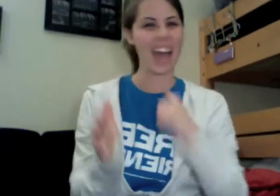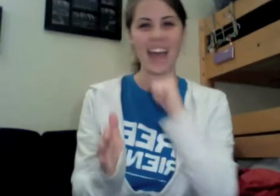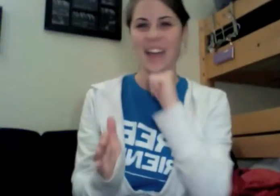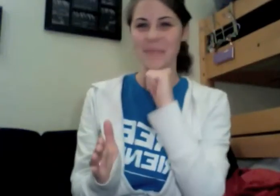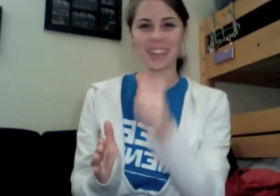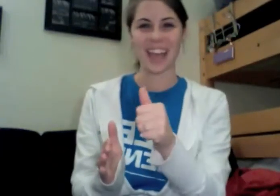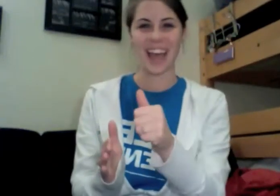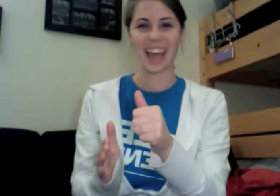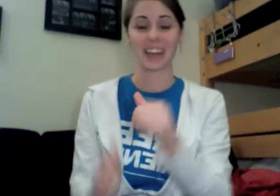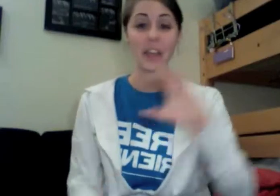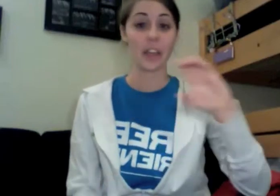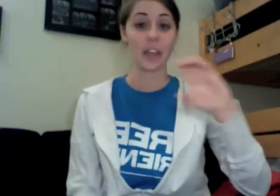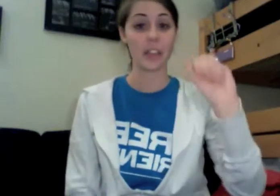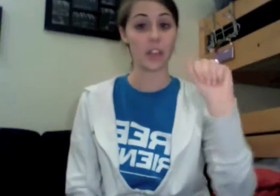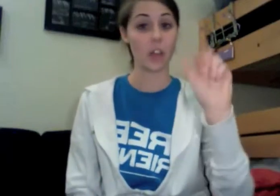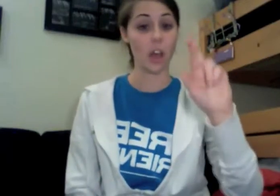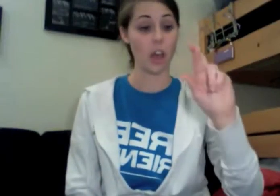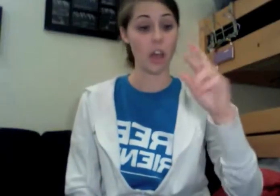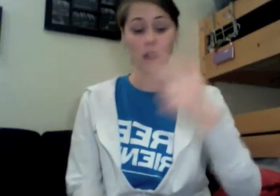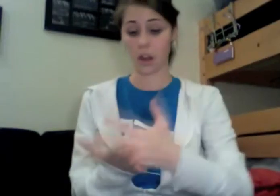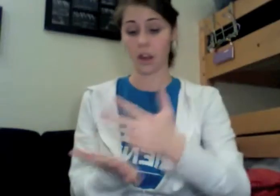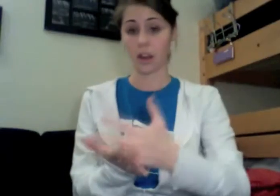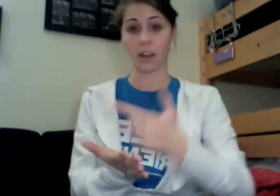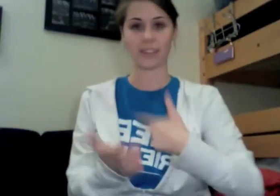I'm not the car I